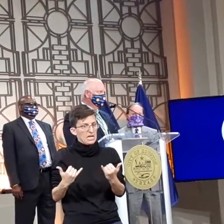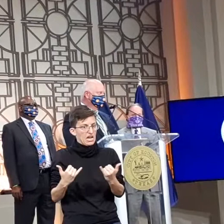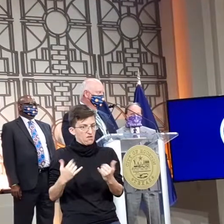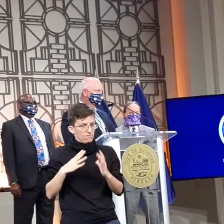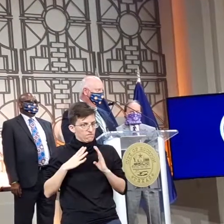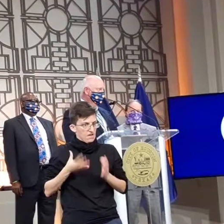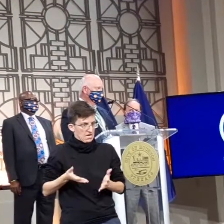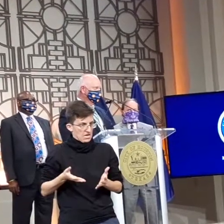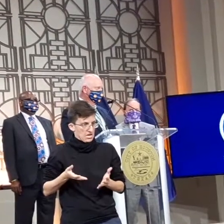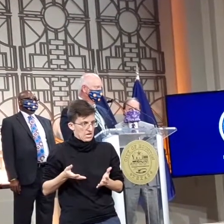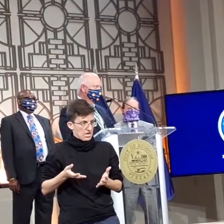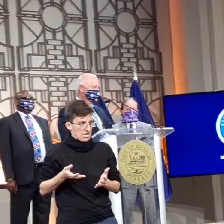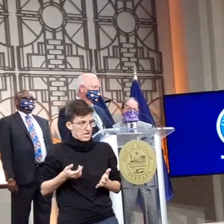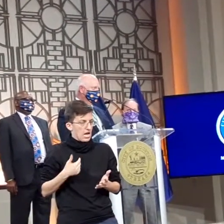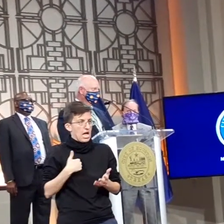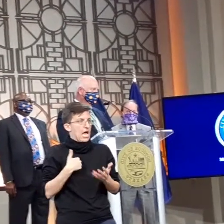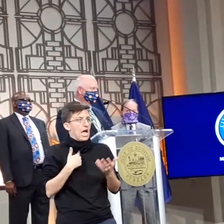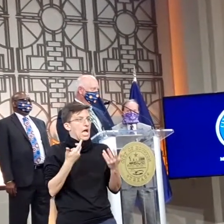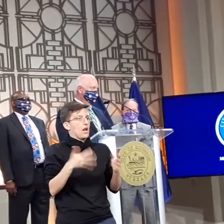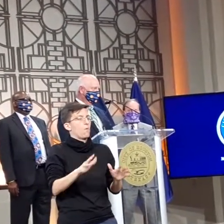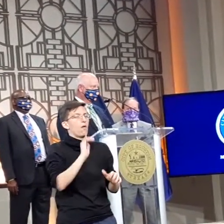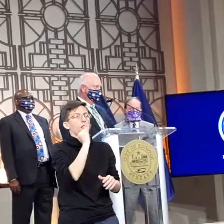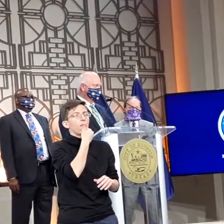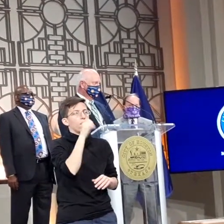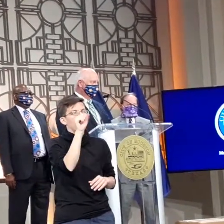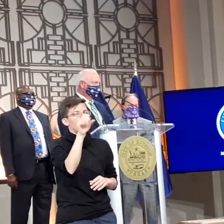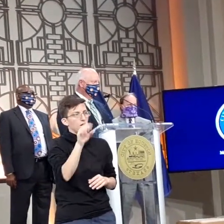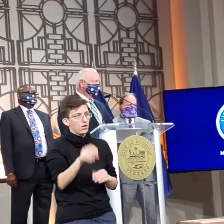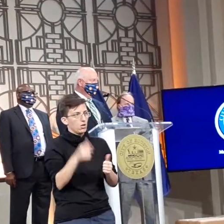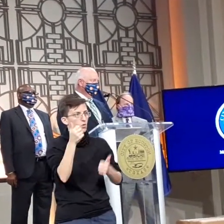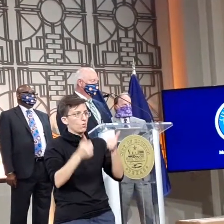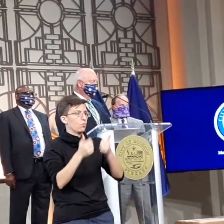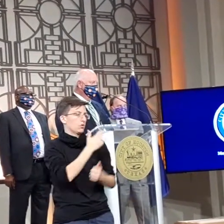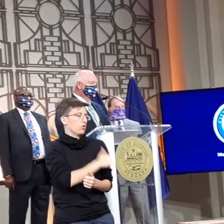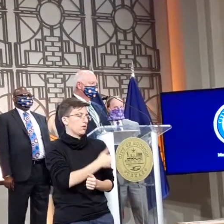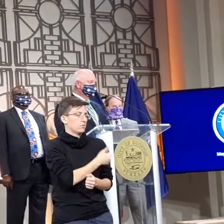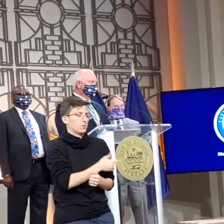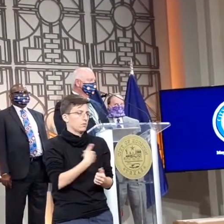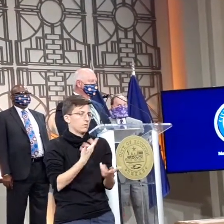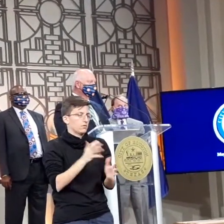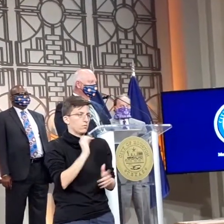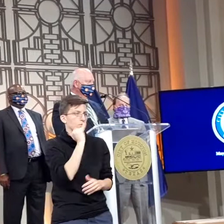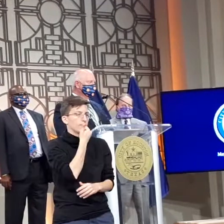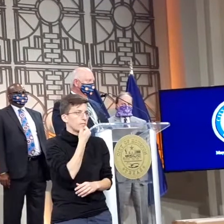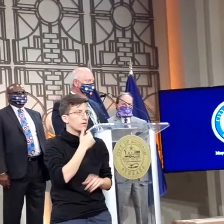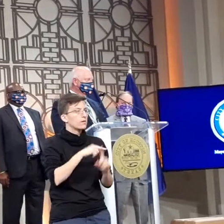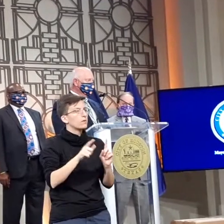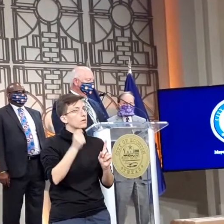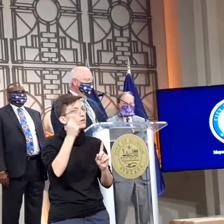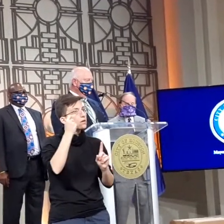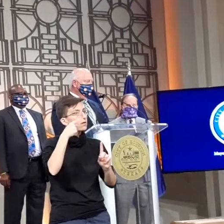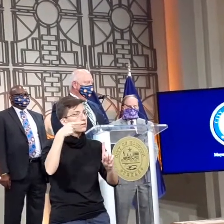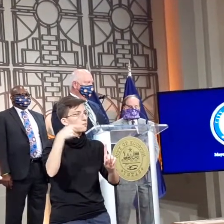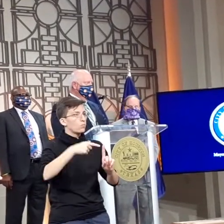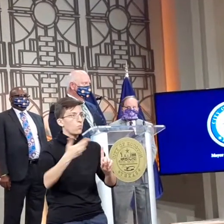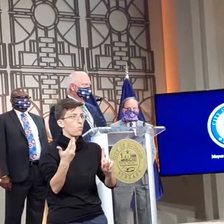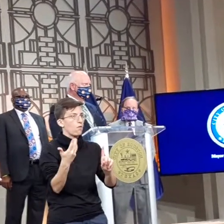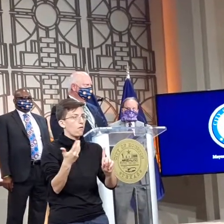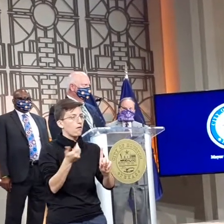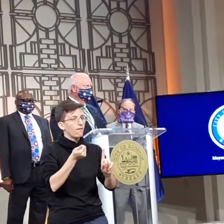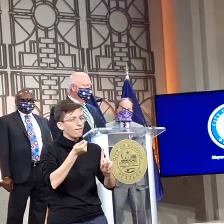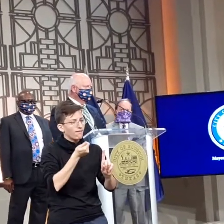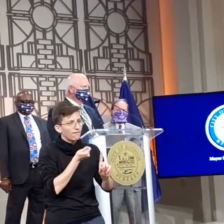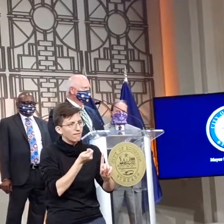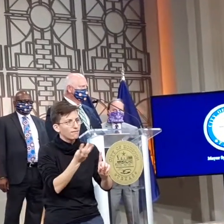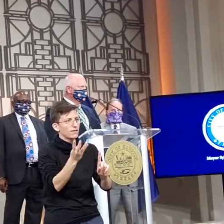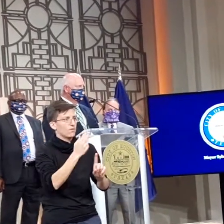moment I would probably name one that's not saturated and they would not be happy with me for saying that. But the point is that there are several hospitals.